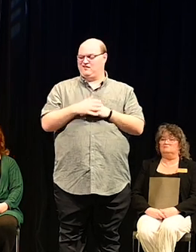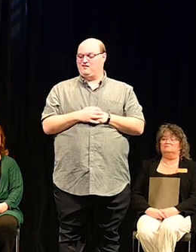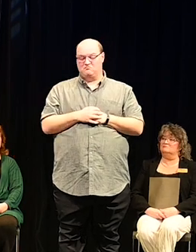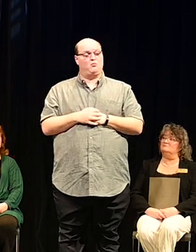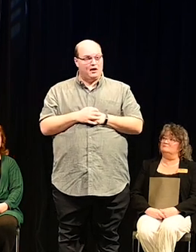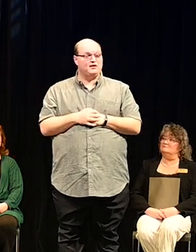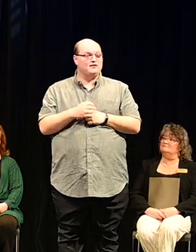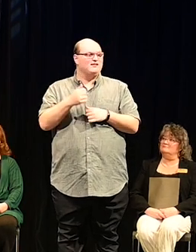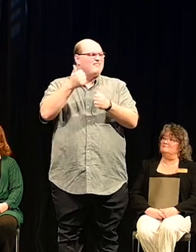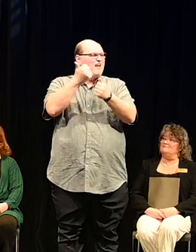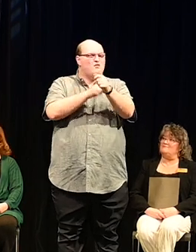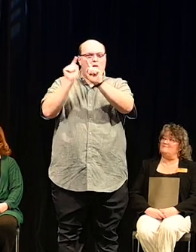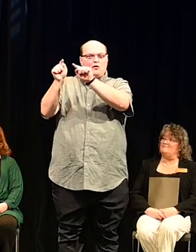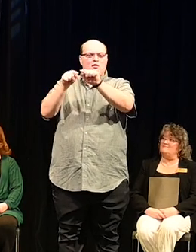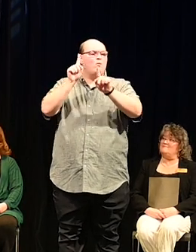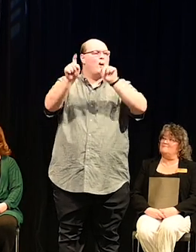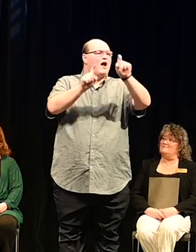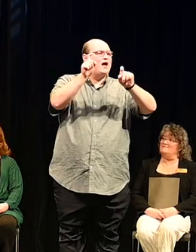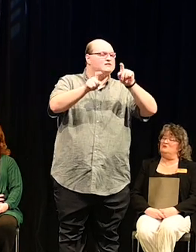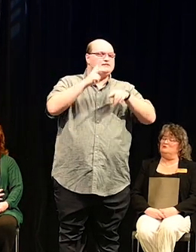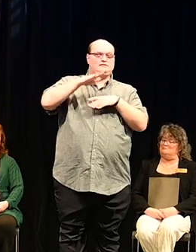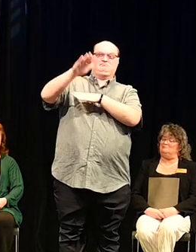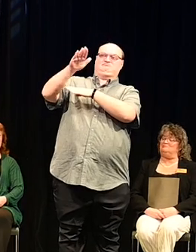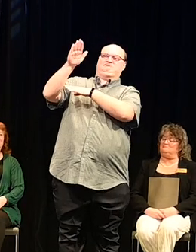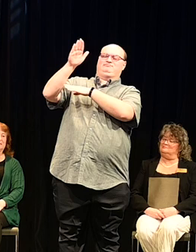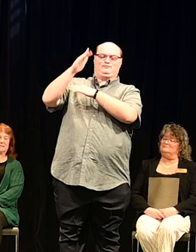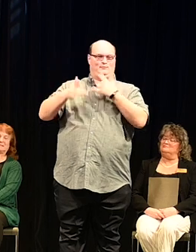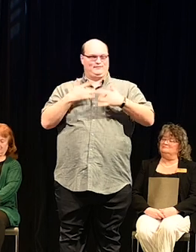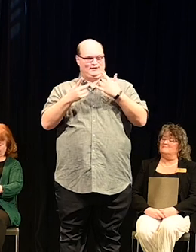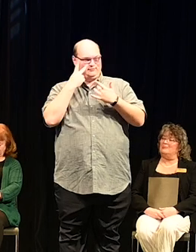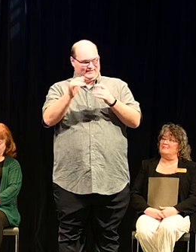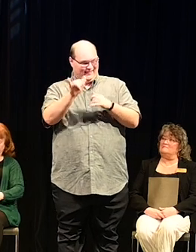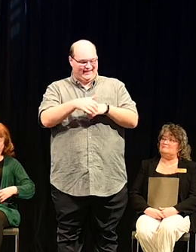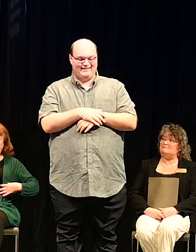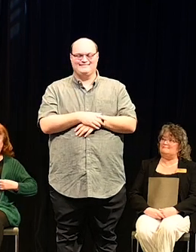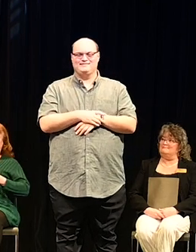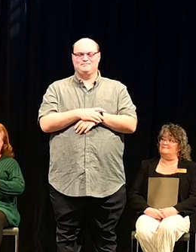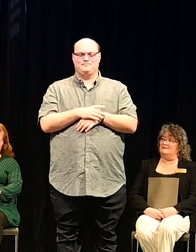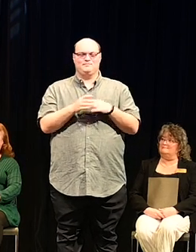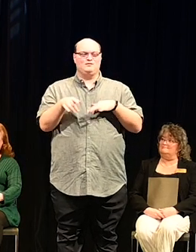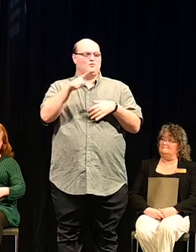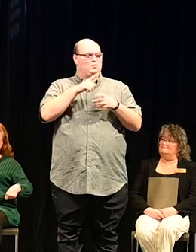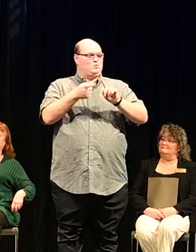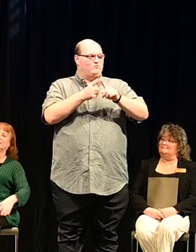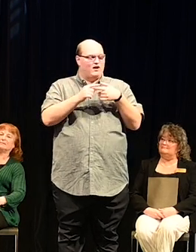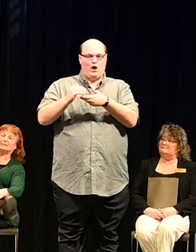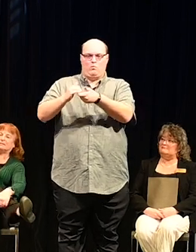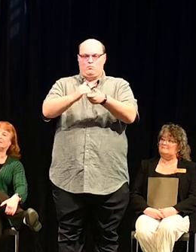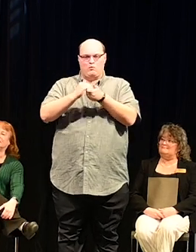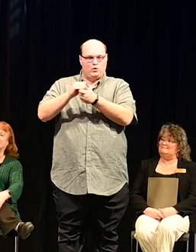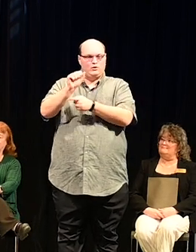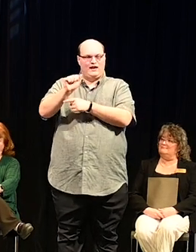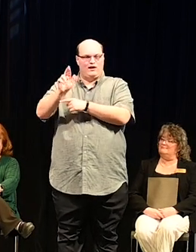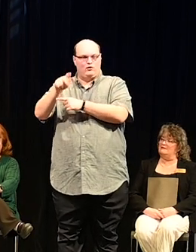I ask this everywhere I go, and those hands keep going up, so I'm really excited about that. We are your friends and partners at